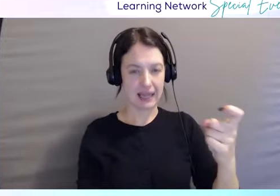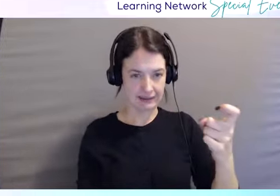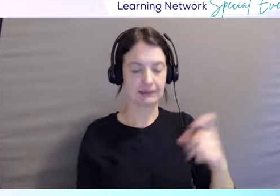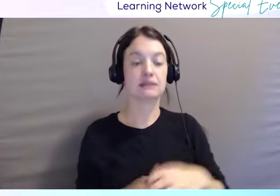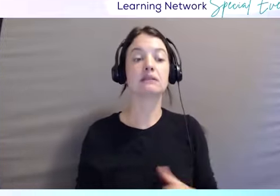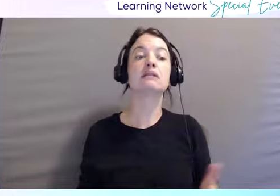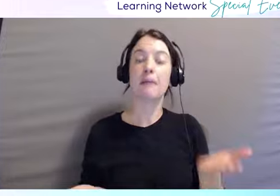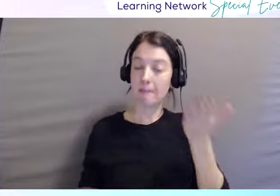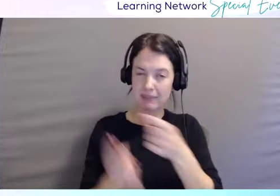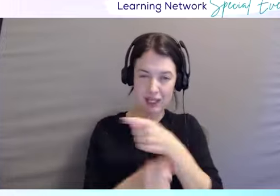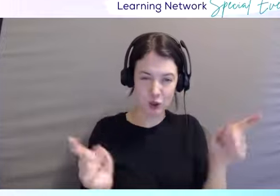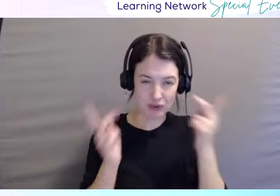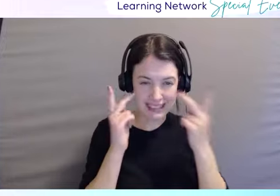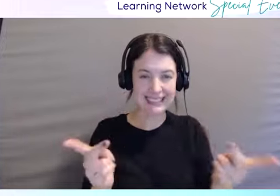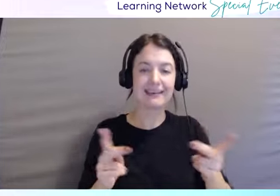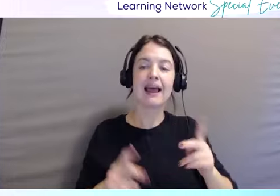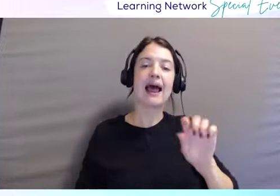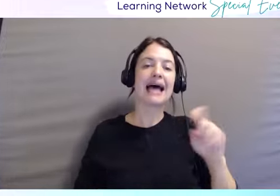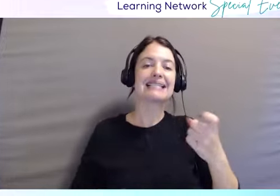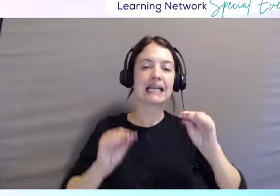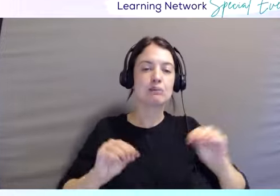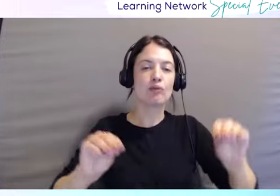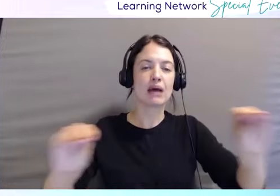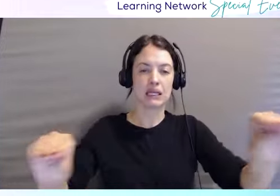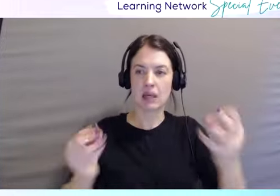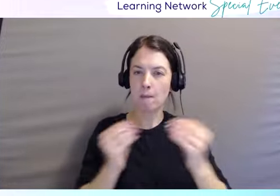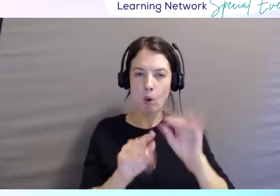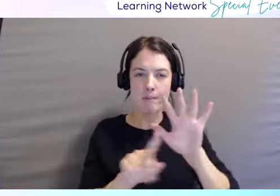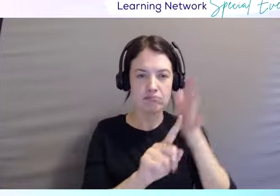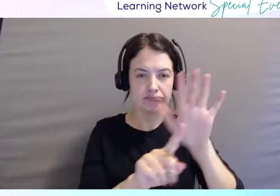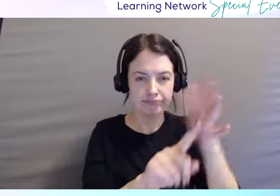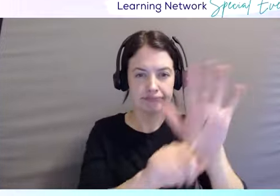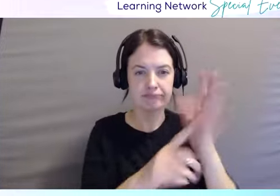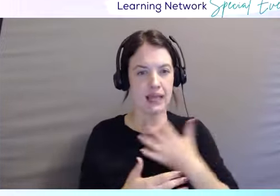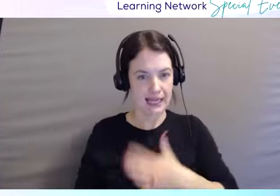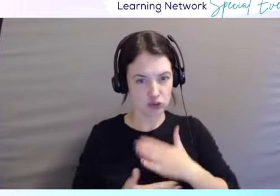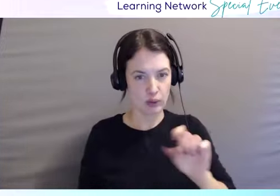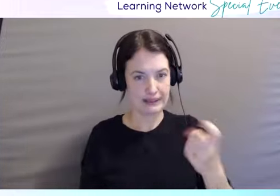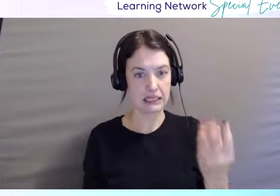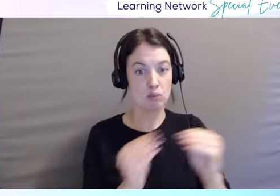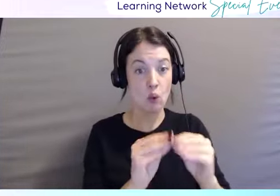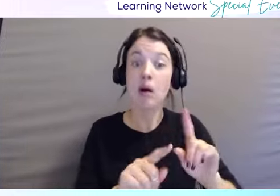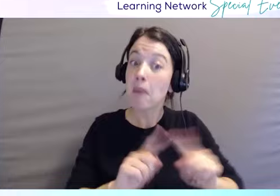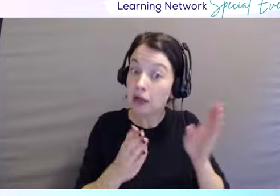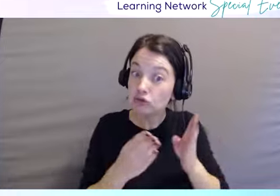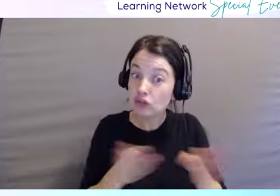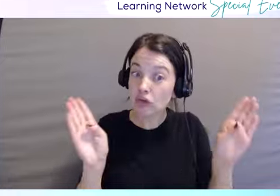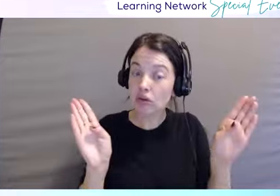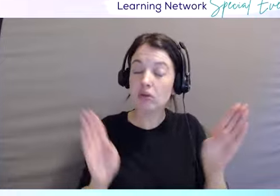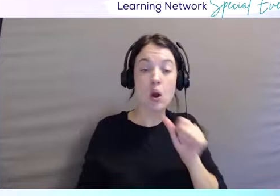that you may have heard about. And there are some interventions in the literature for that. But in general, we found that women's risk of GBV